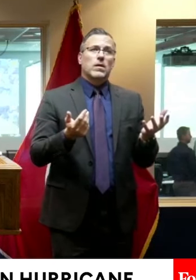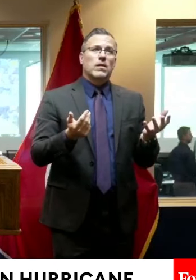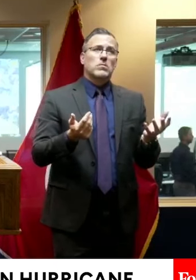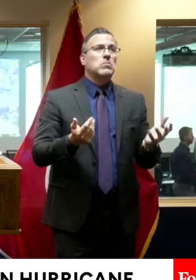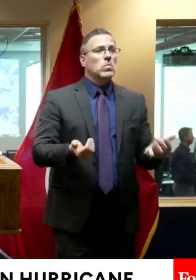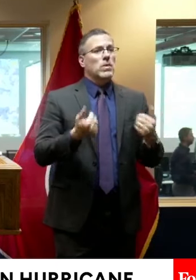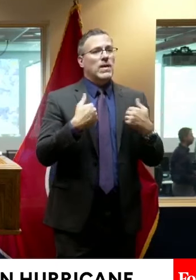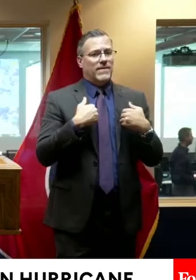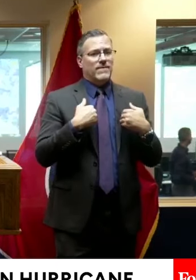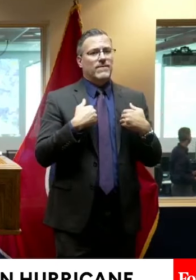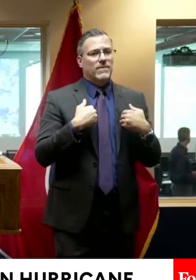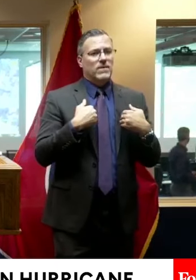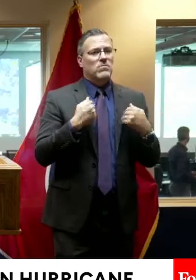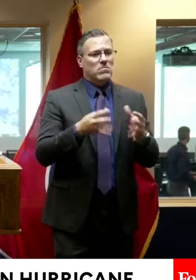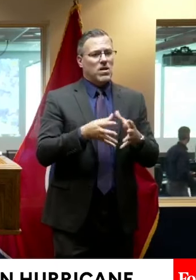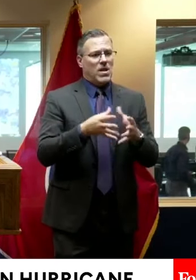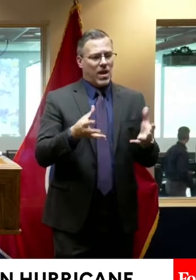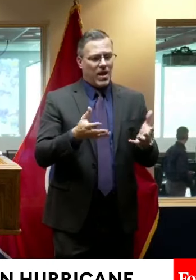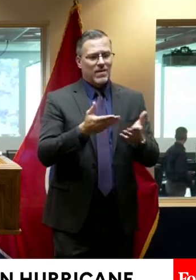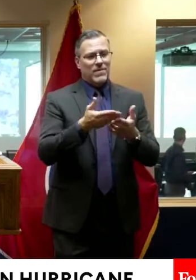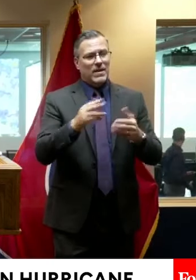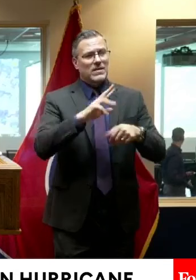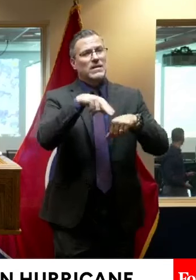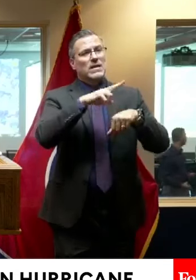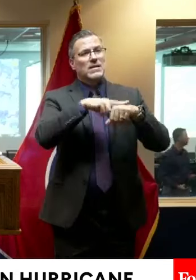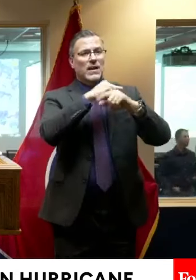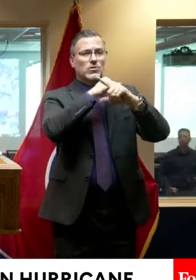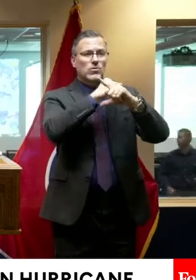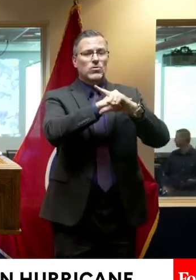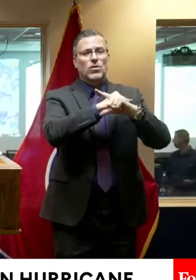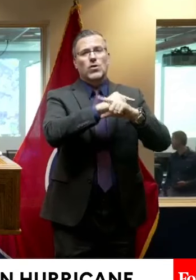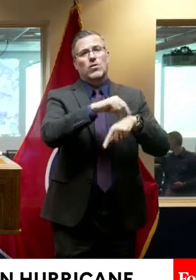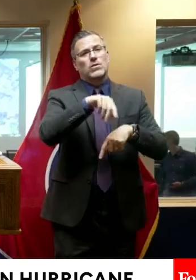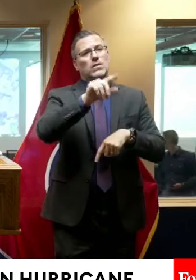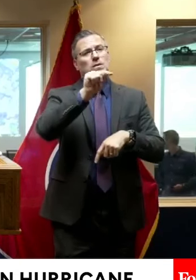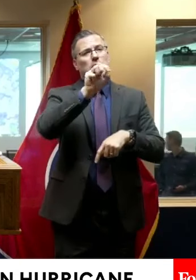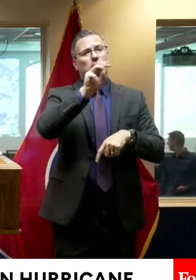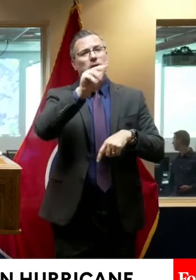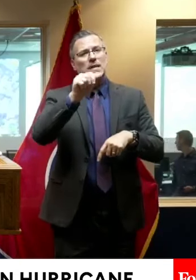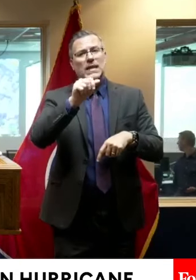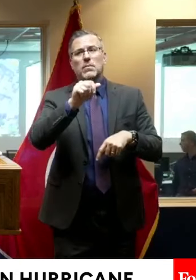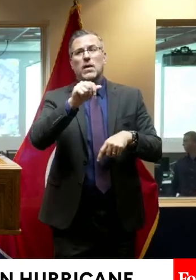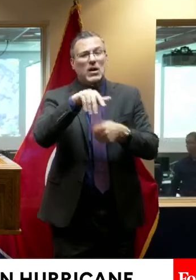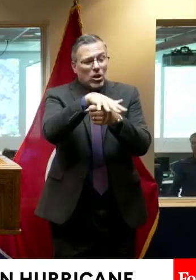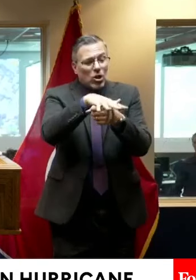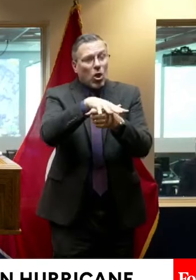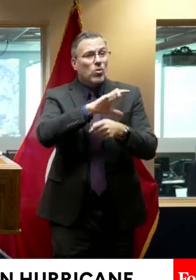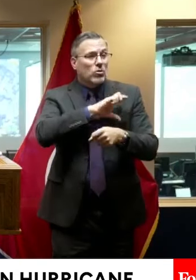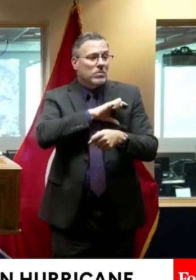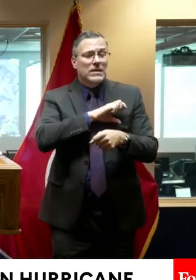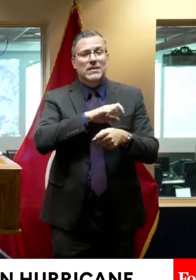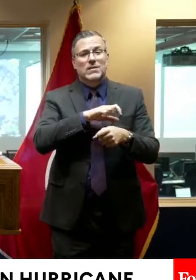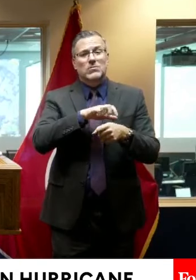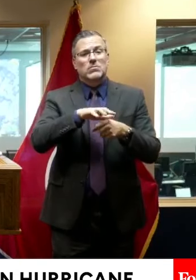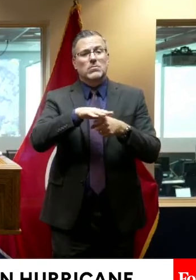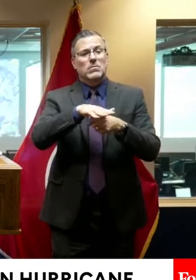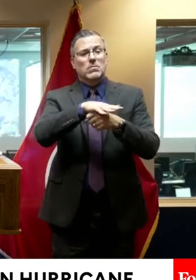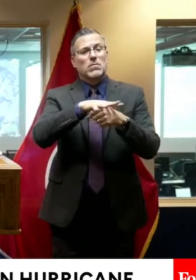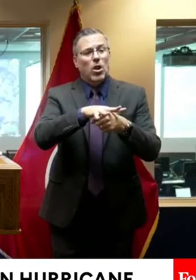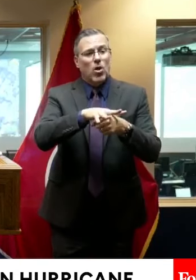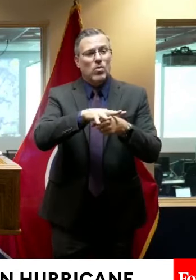mean National Guard, TEMA, local law enforcement, local elected officials, the General